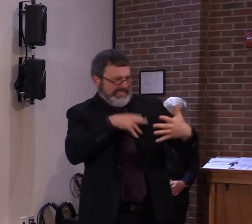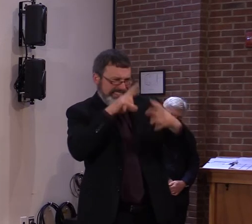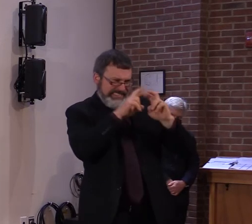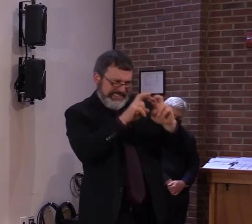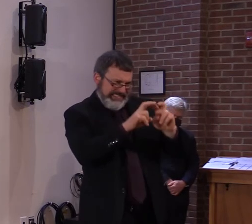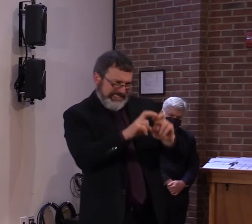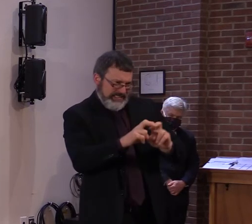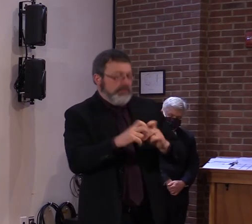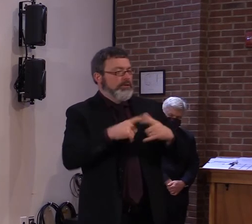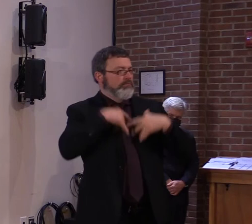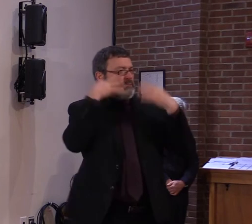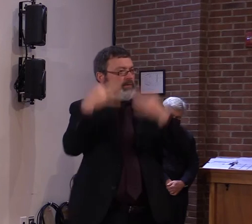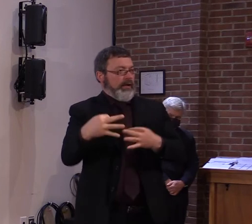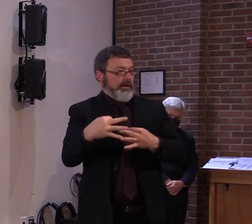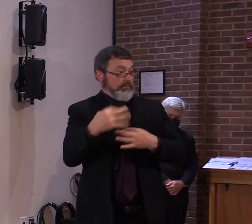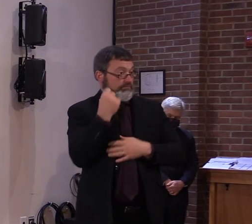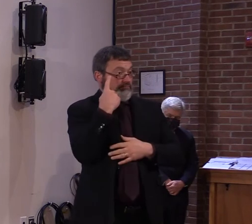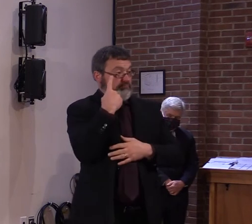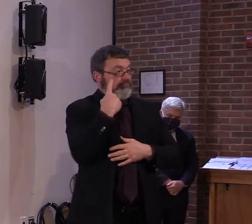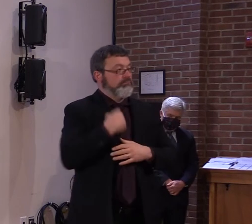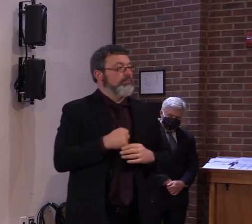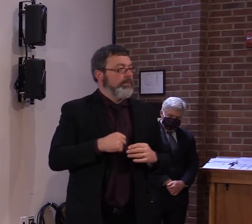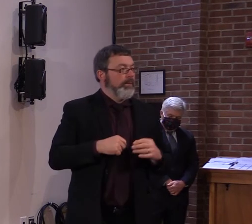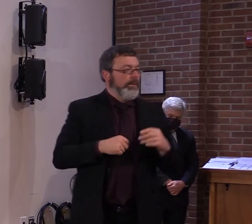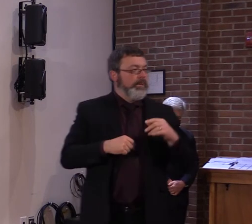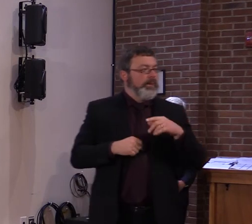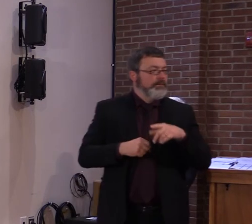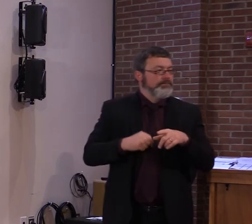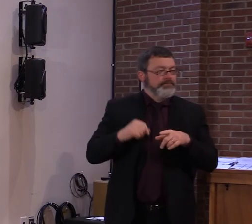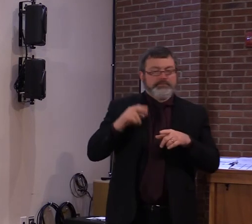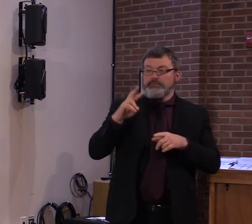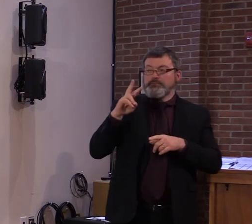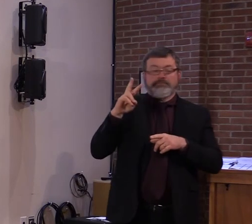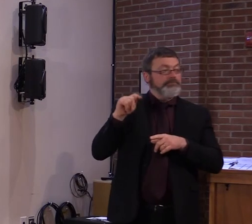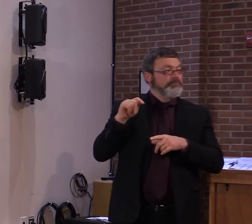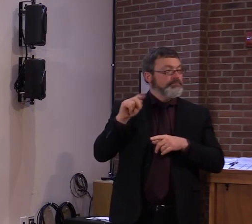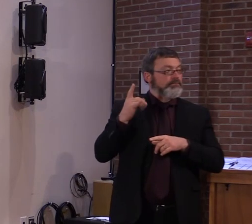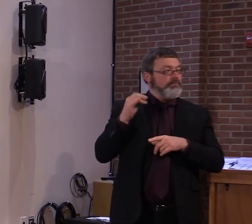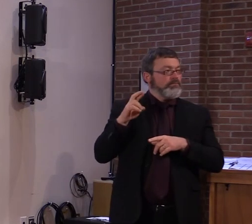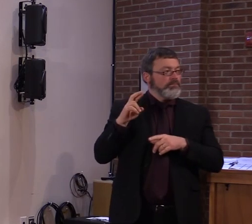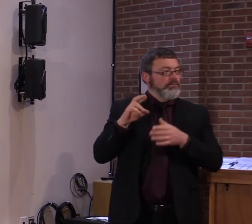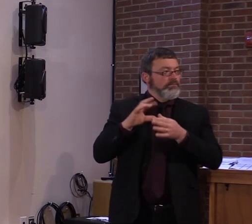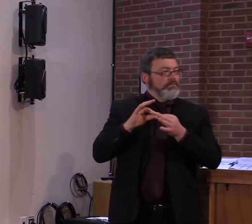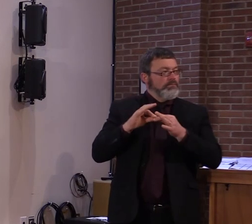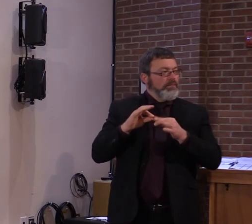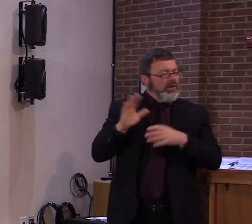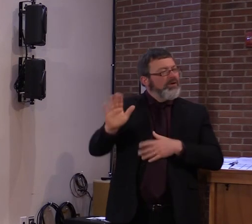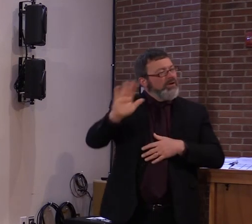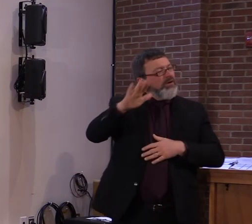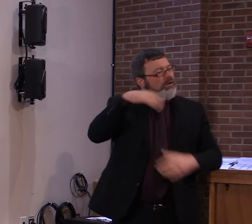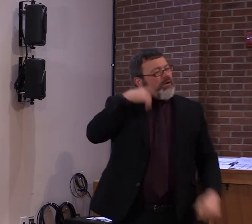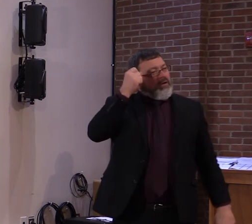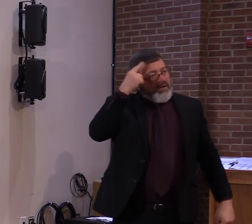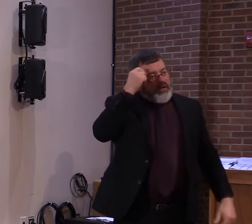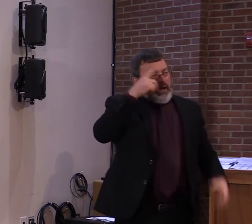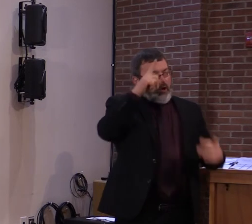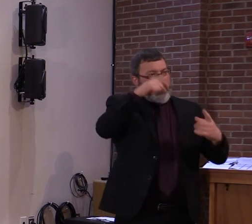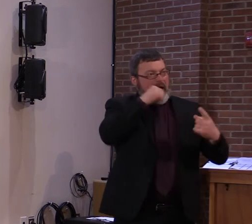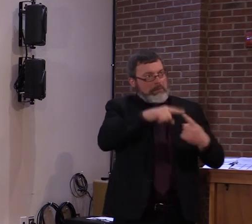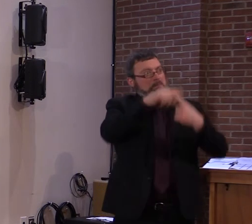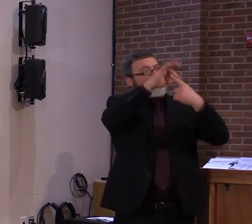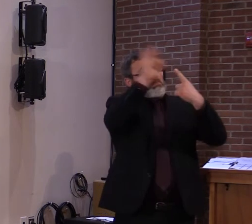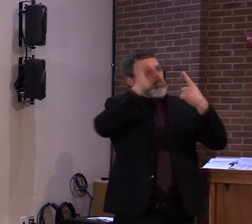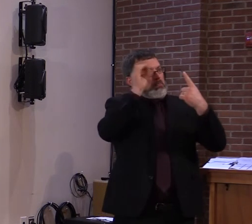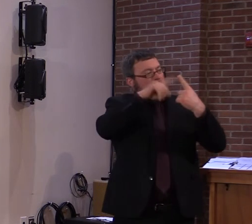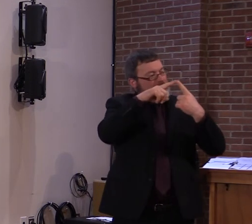I understand that it does not necessarily need to be one metric, but I'm just wondering if, you know, there is a plan in